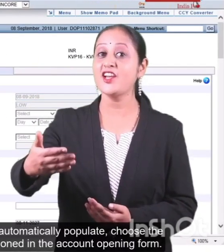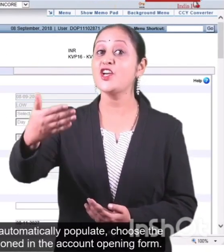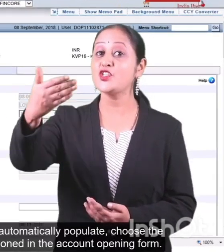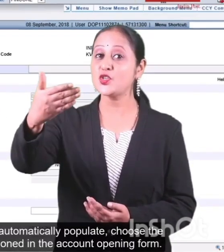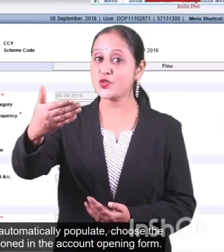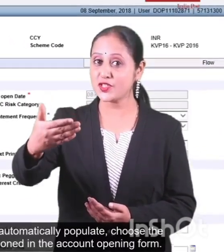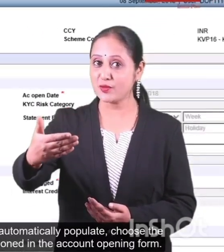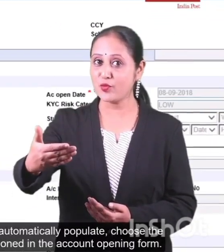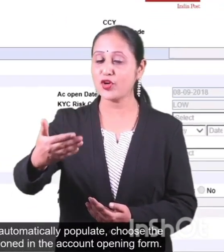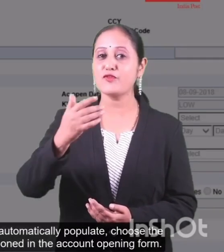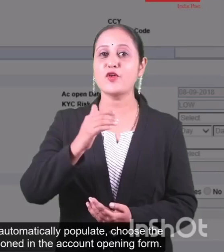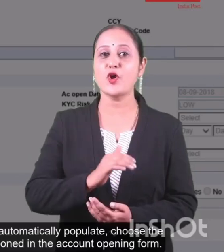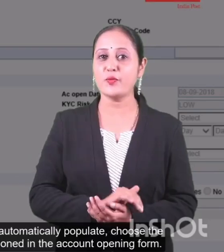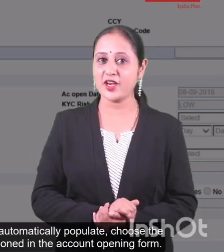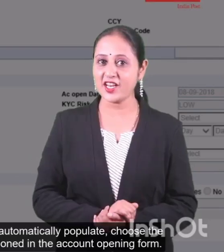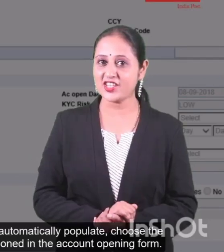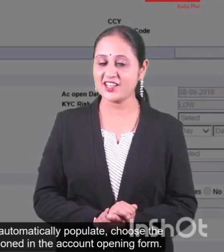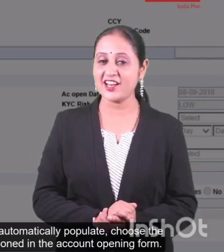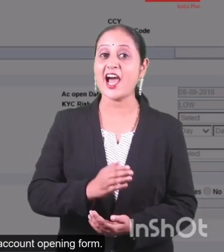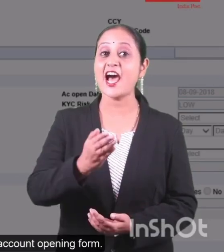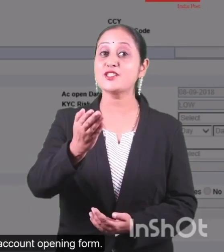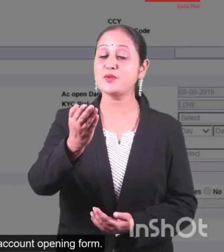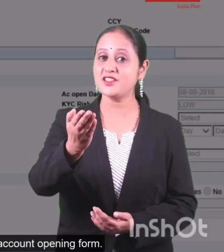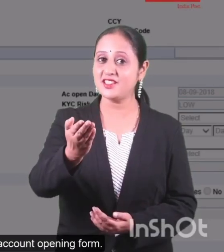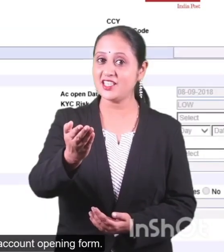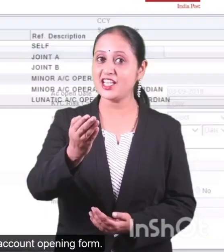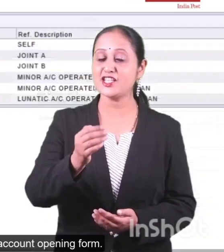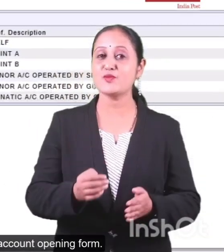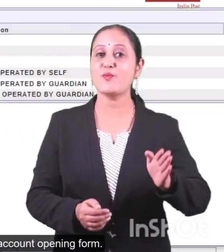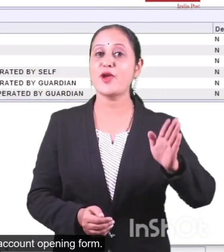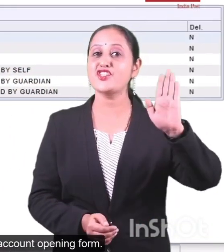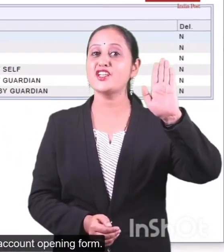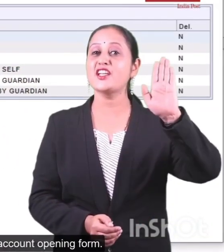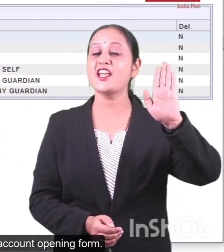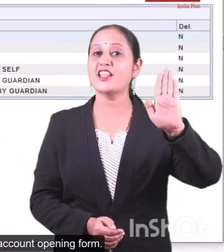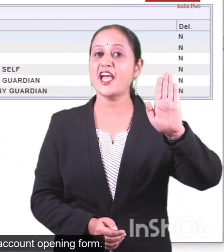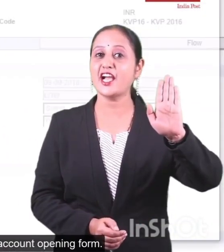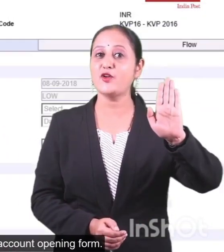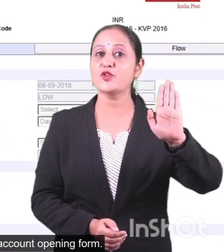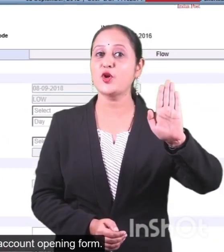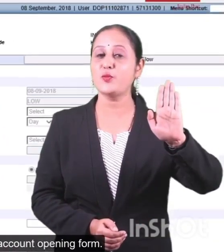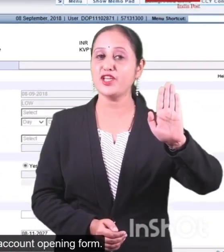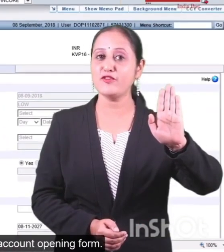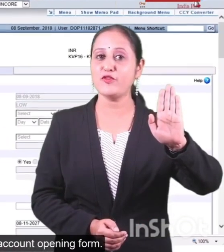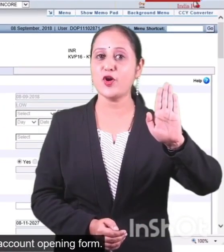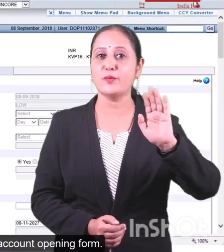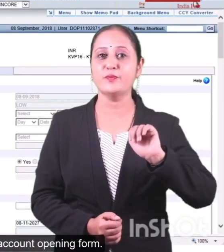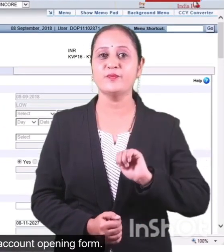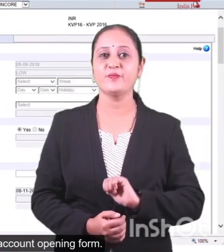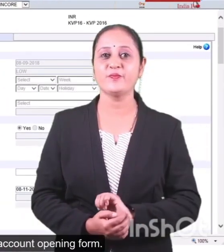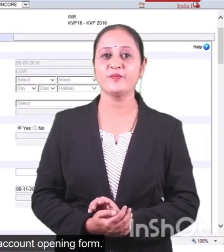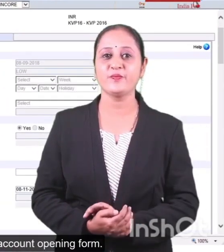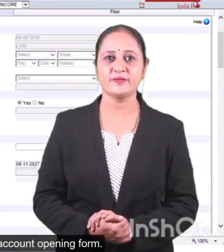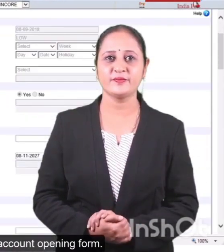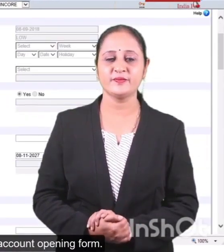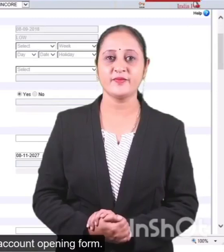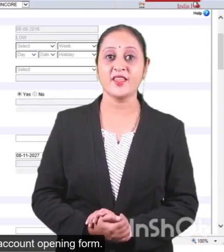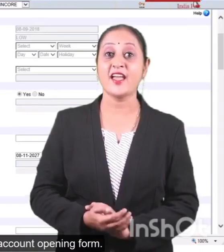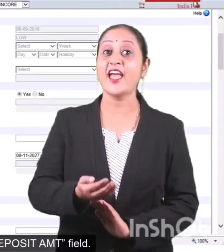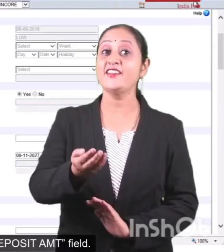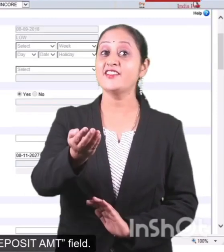automatically populate. Choose the mode of operation as per the details mentioned in the account opening